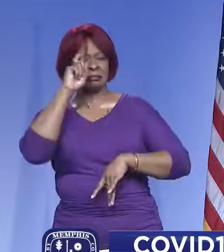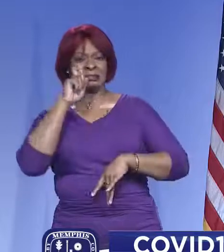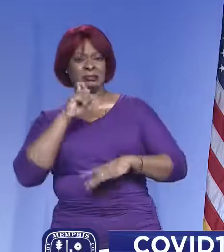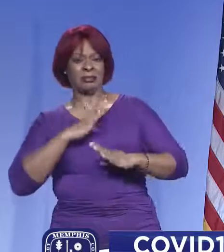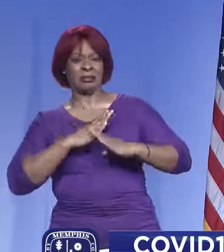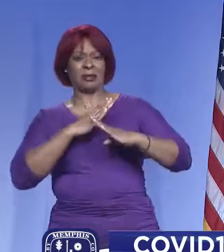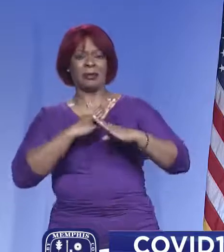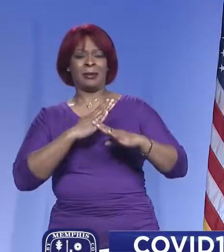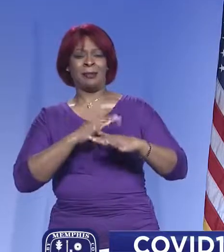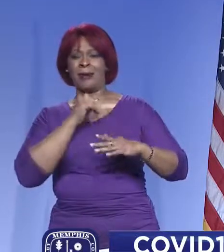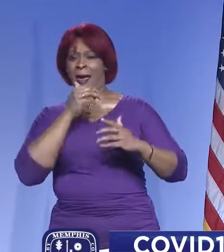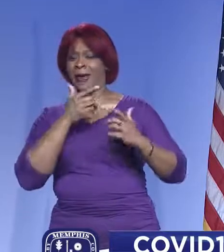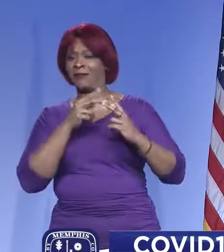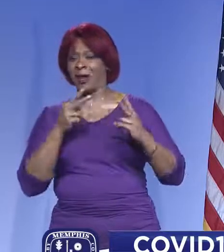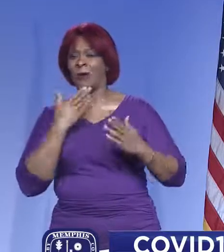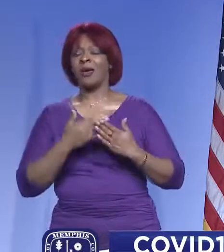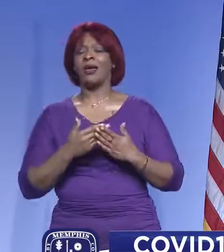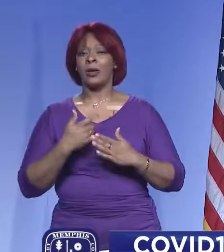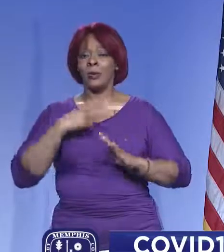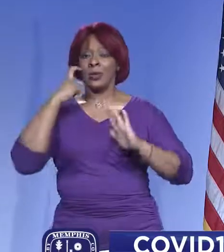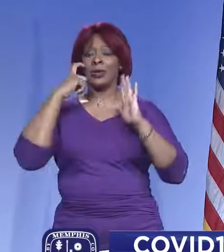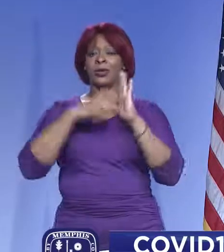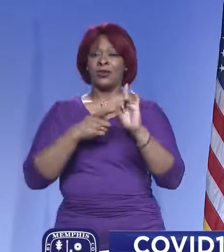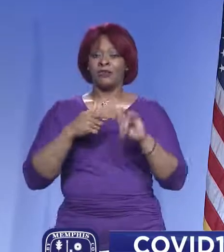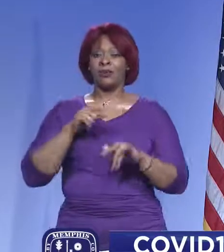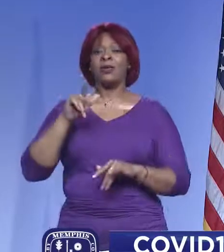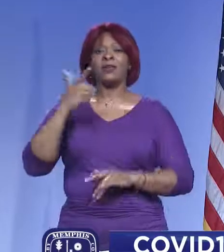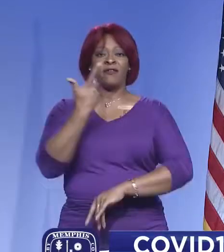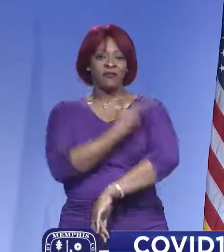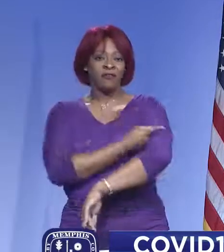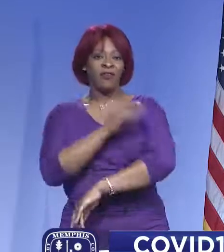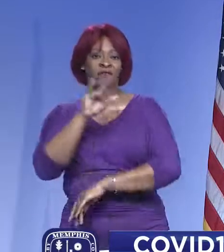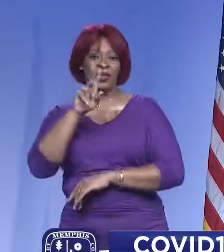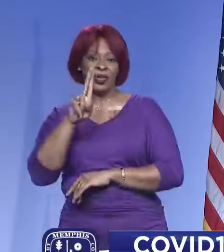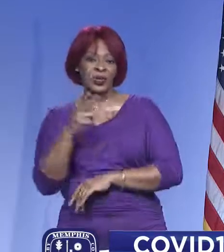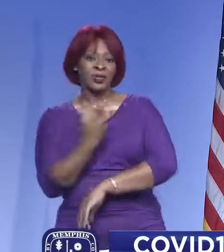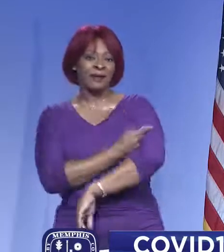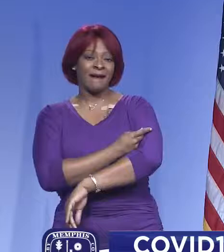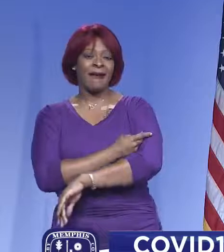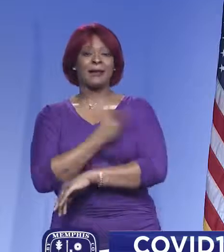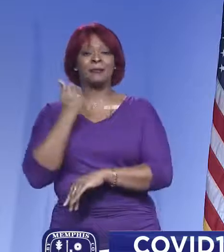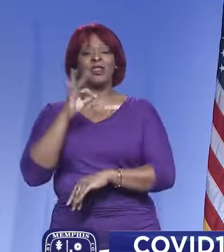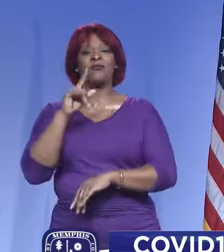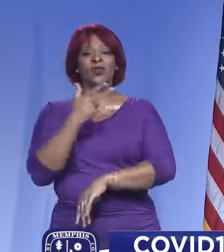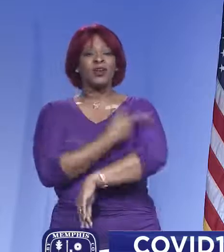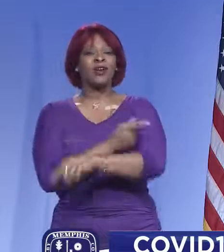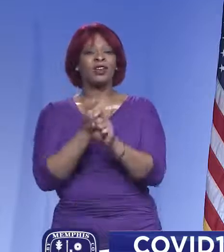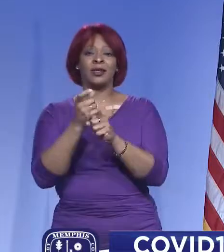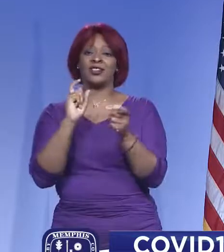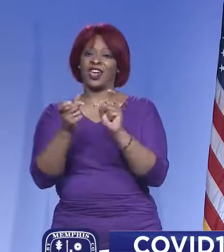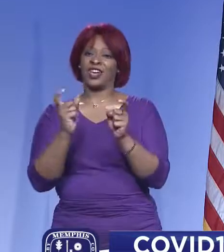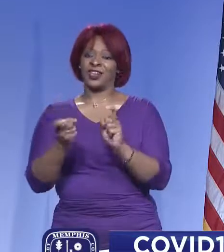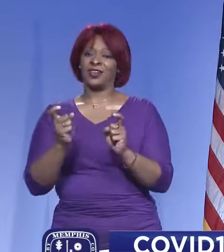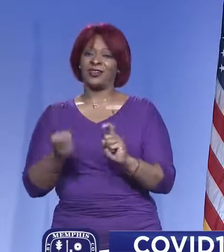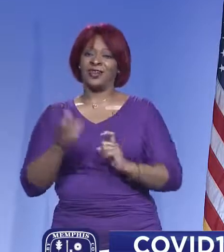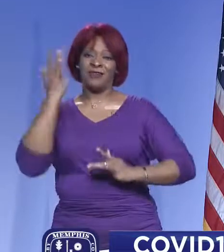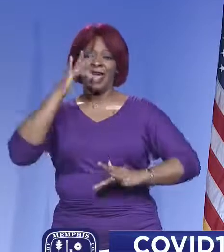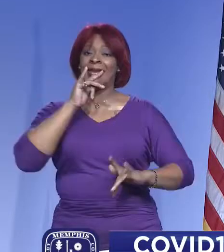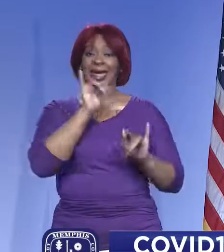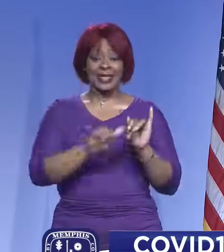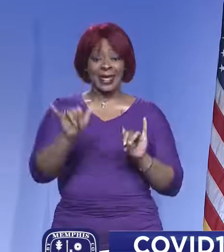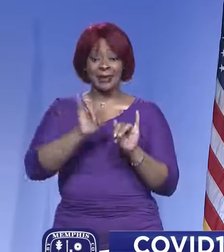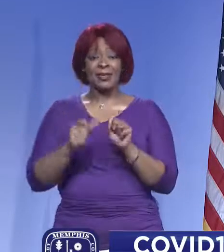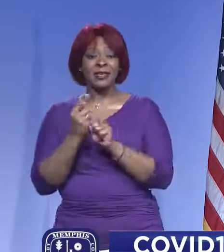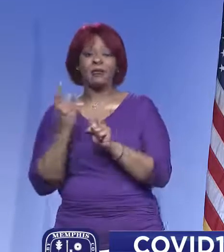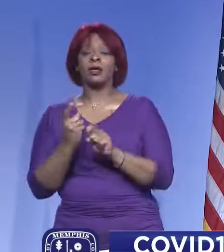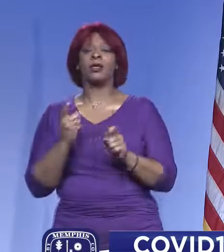virus. And so we see that with influenza. That's why there's an annual flu shot, because the virus continues